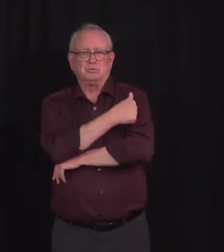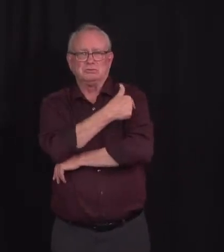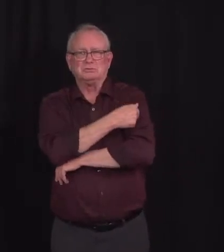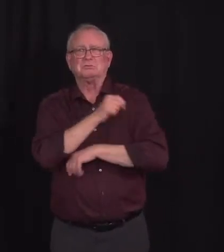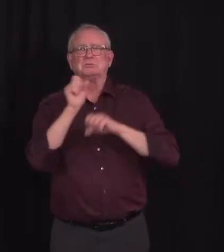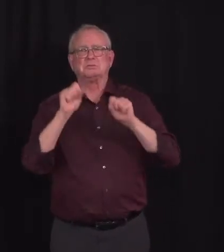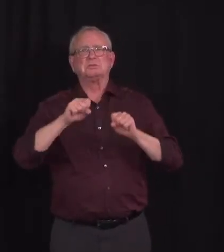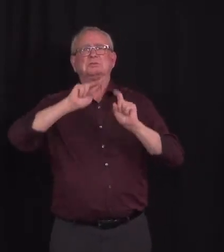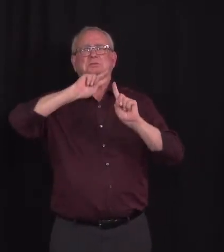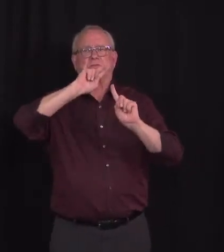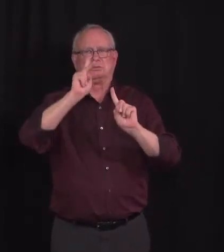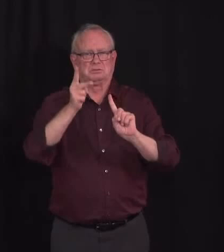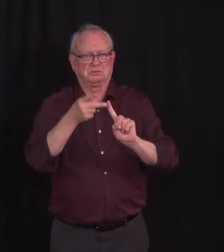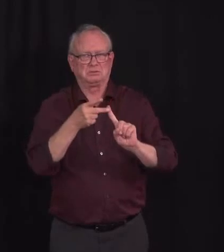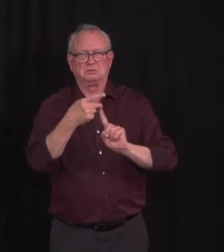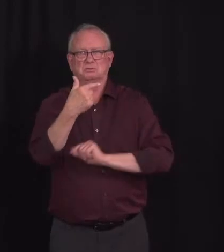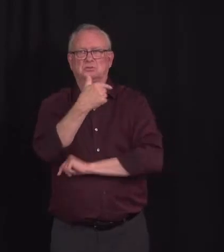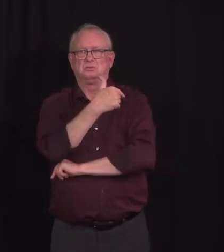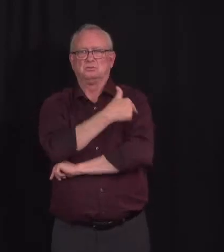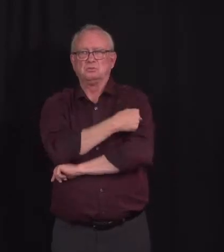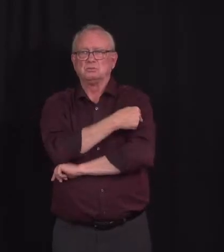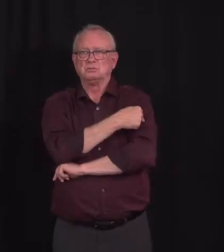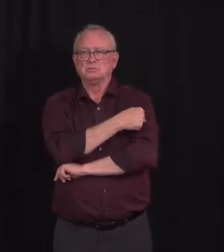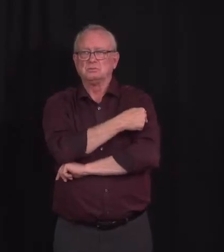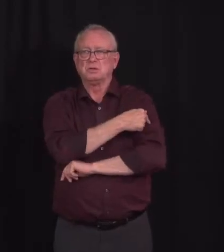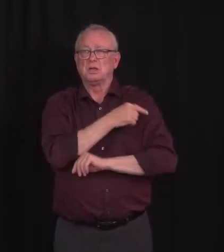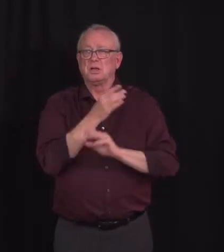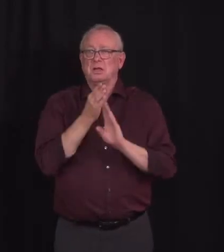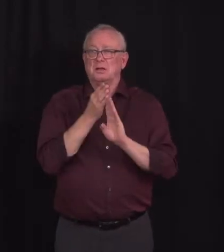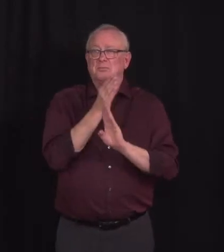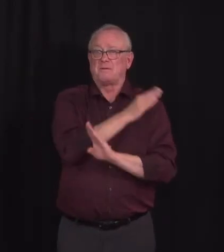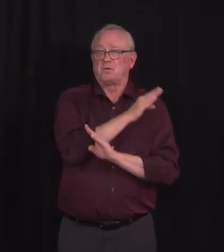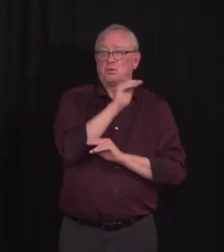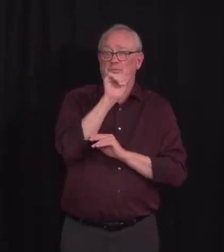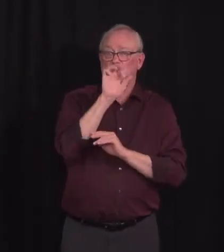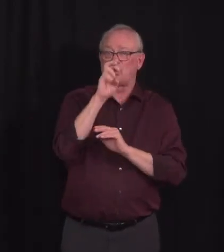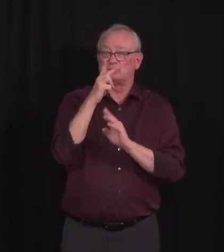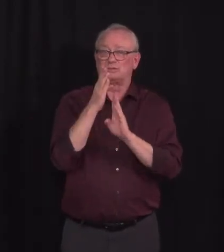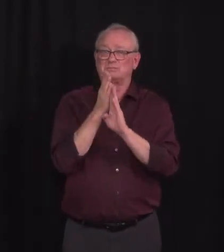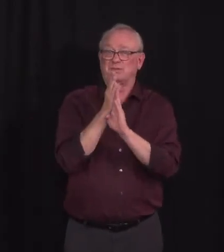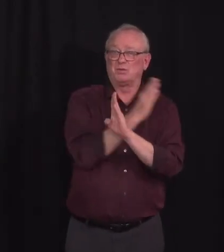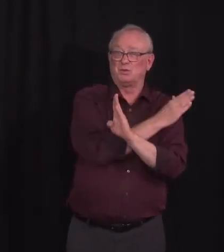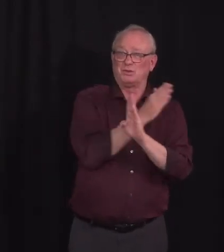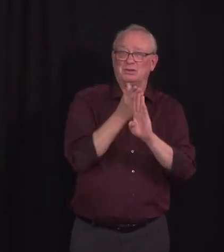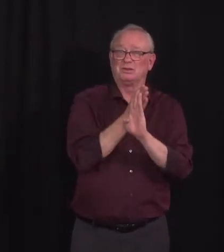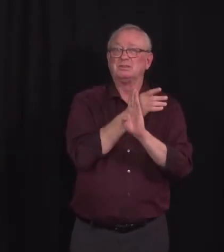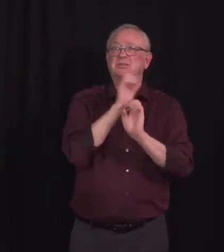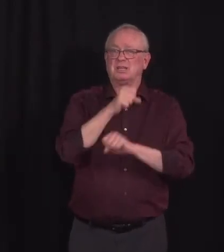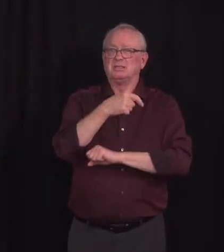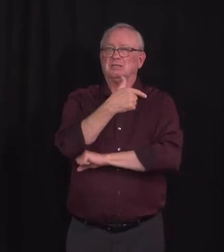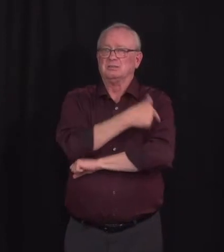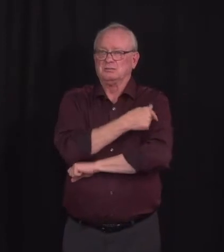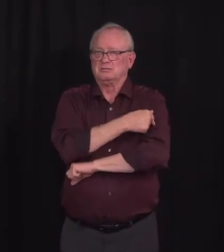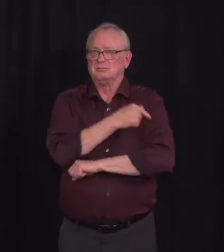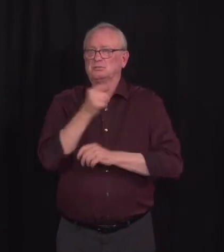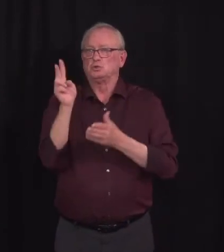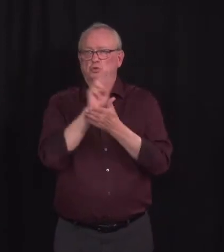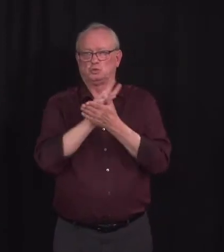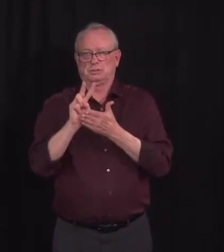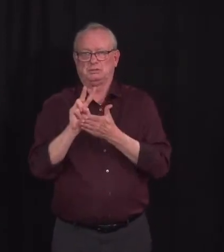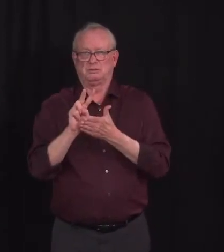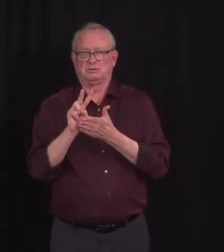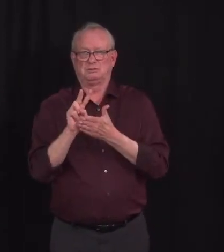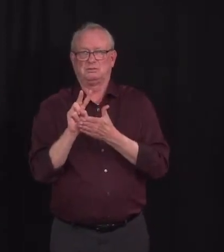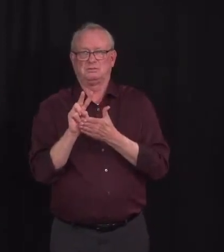their first dose in March or earlier within just a 2-week time frame, and then April, which is again when most of those